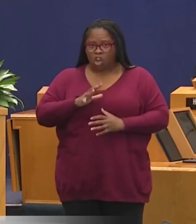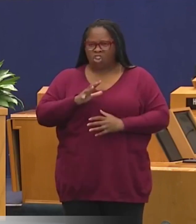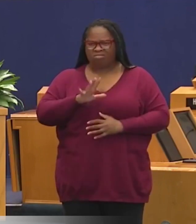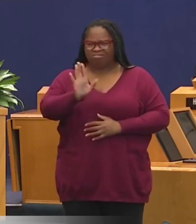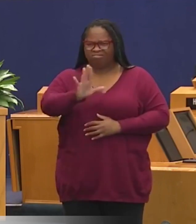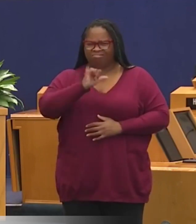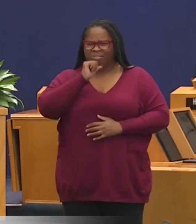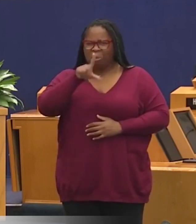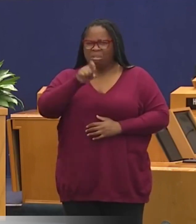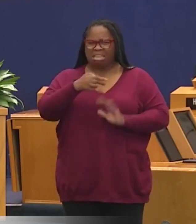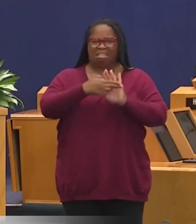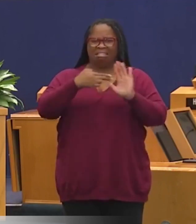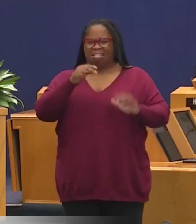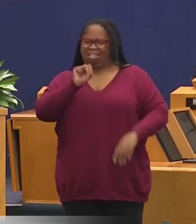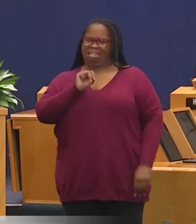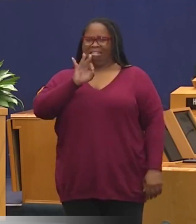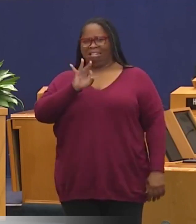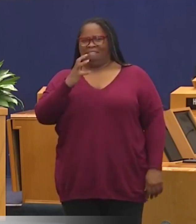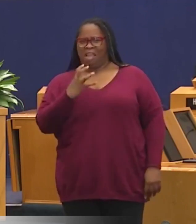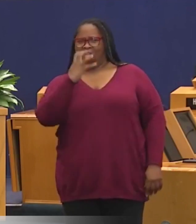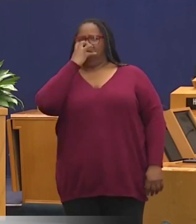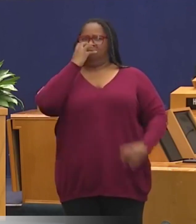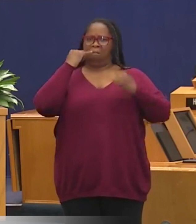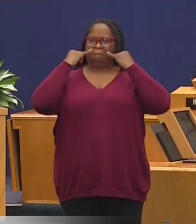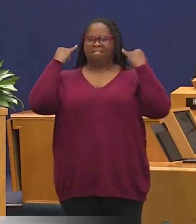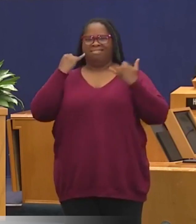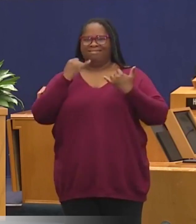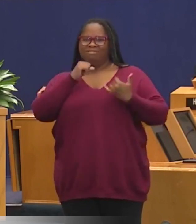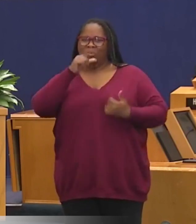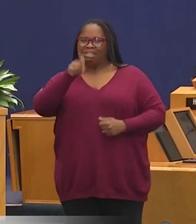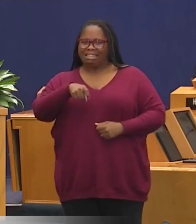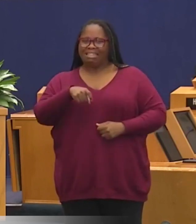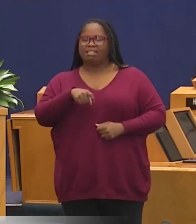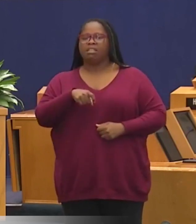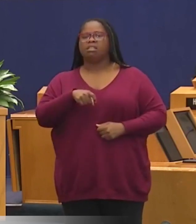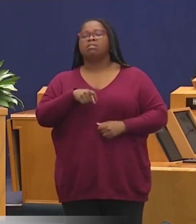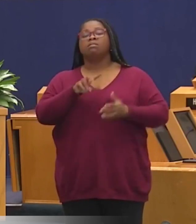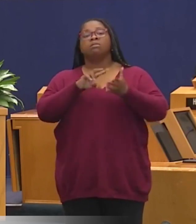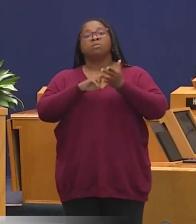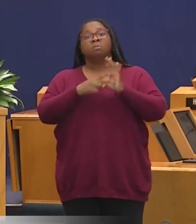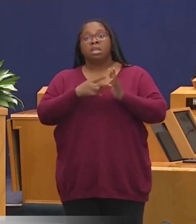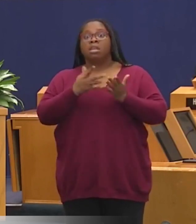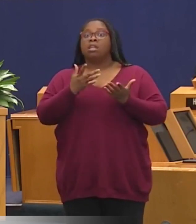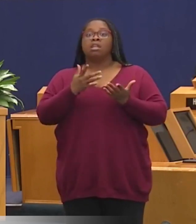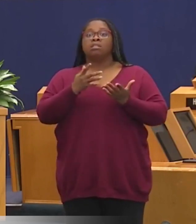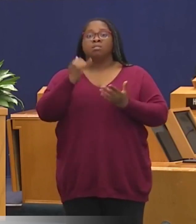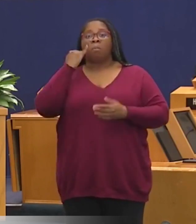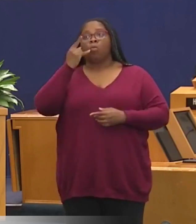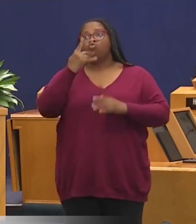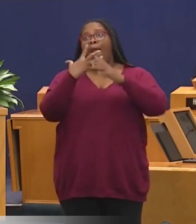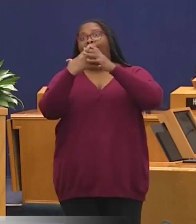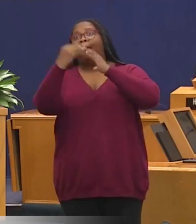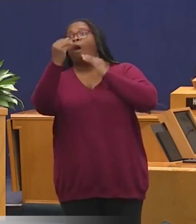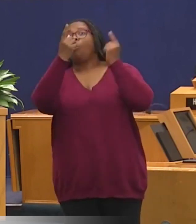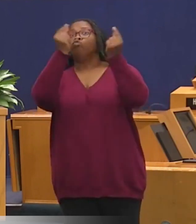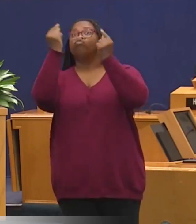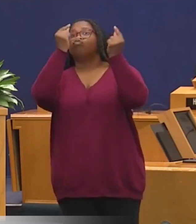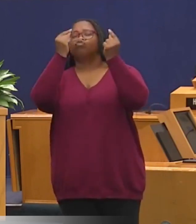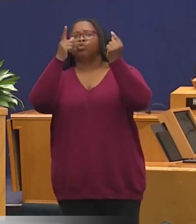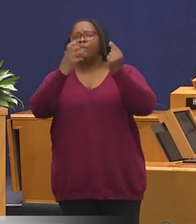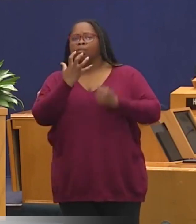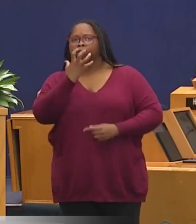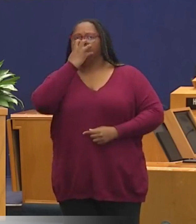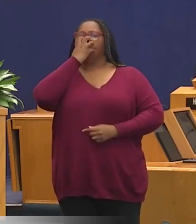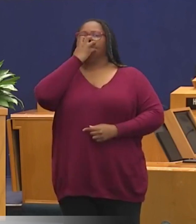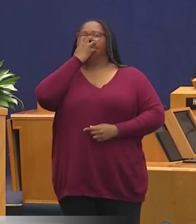as I speak about the guidance that says that it might be appropriate for you to cover your nose and mouth when you're out, I want to be